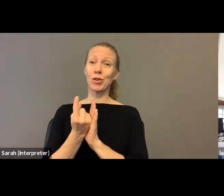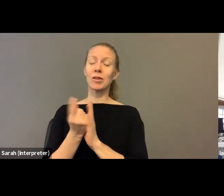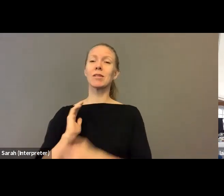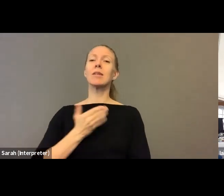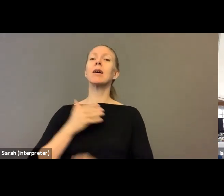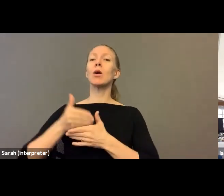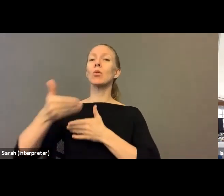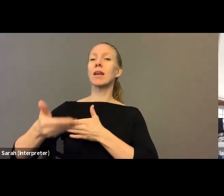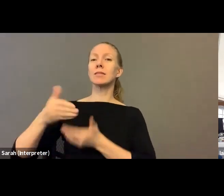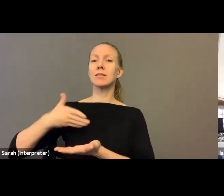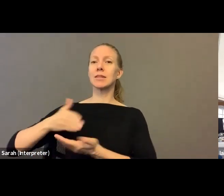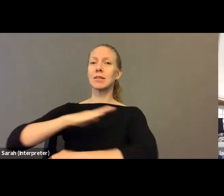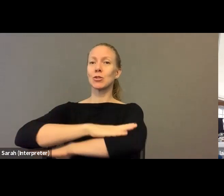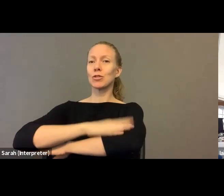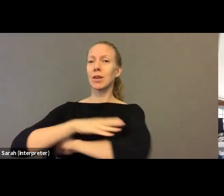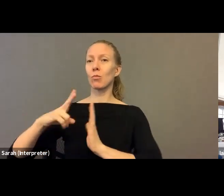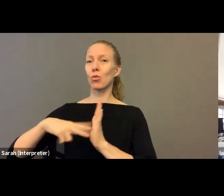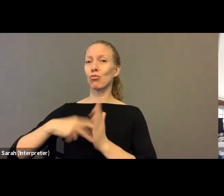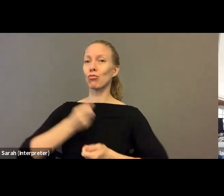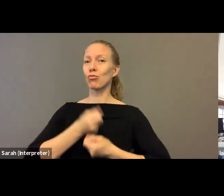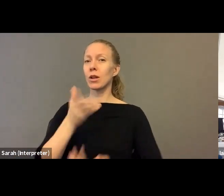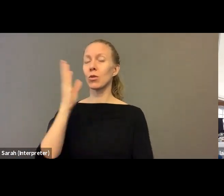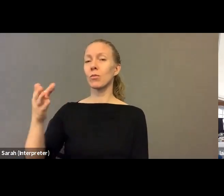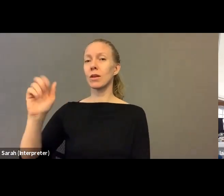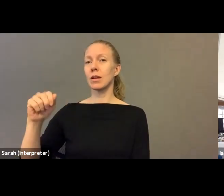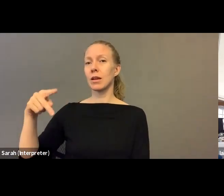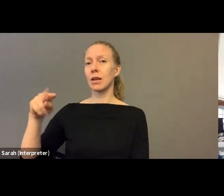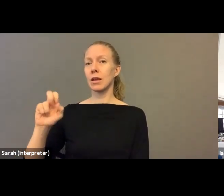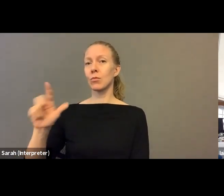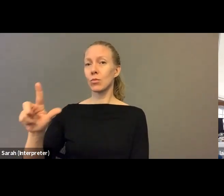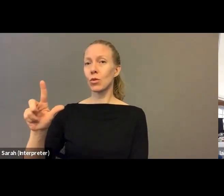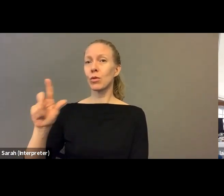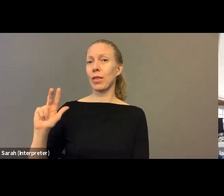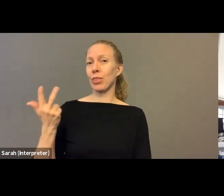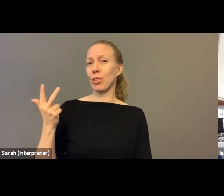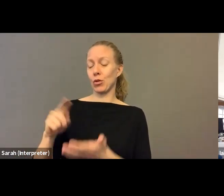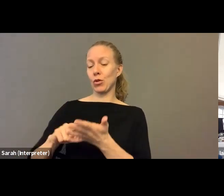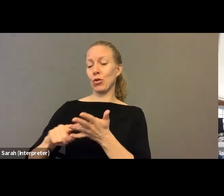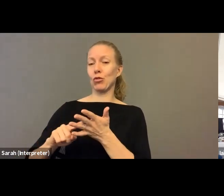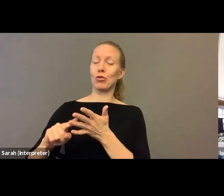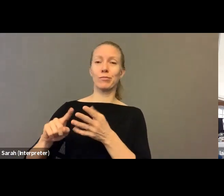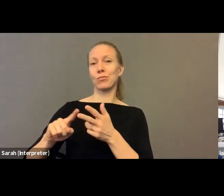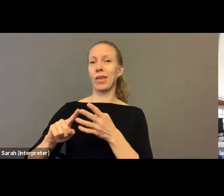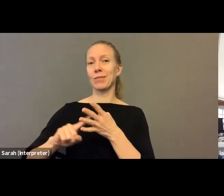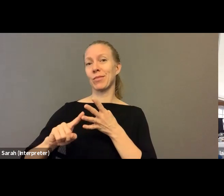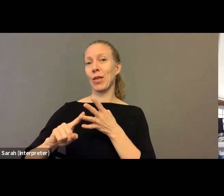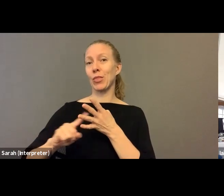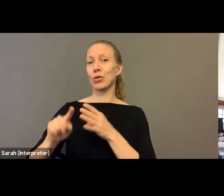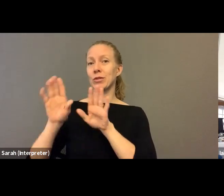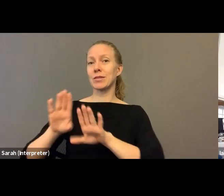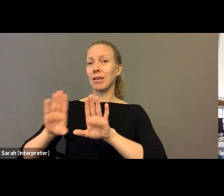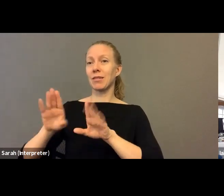table reading will be in April, the third Sunday in April. Thank you again to the Solstice MFA